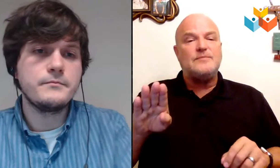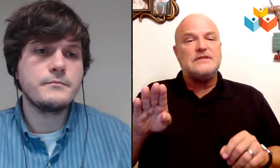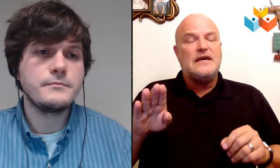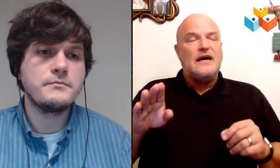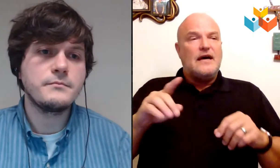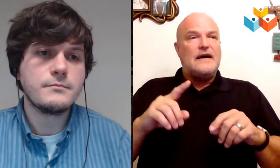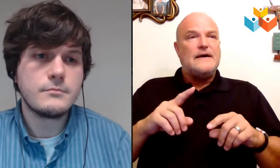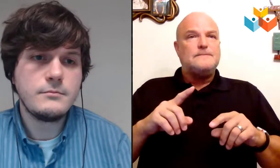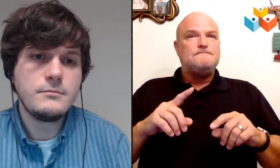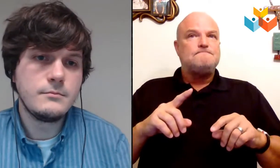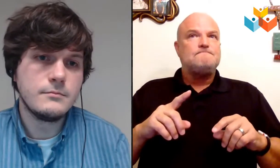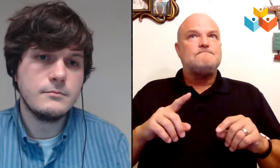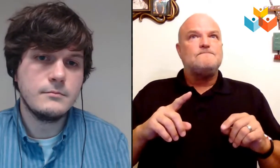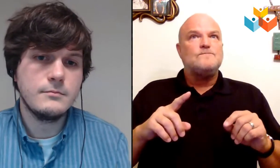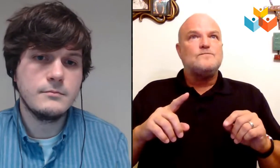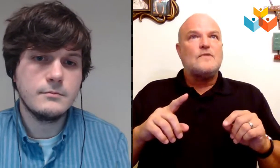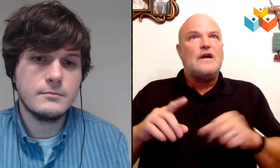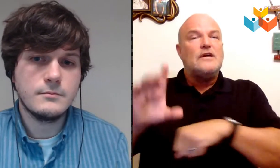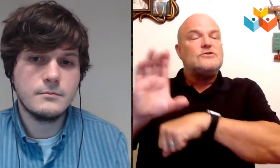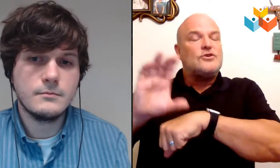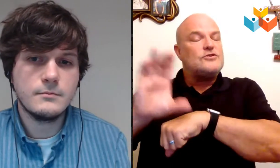the labs.